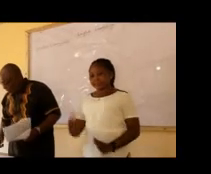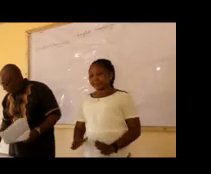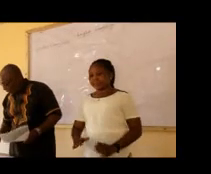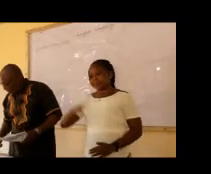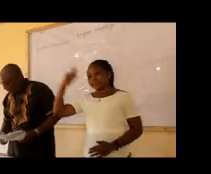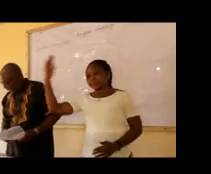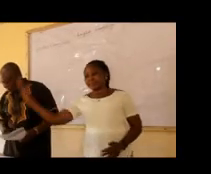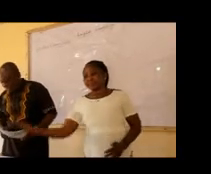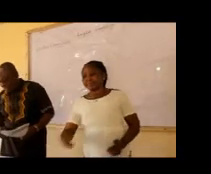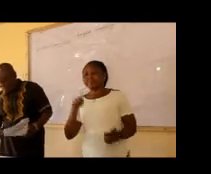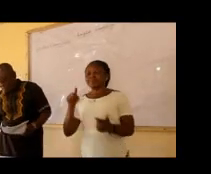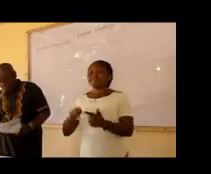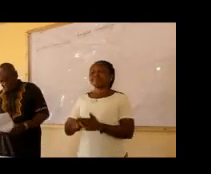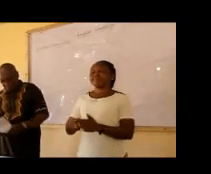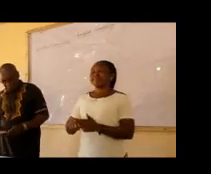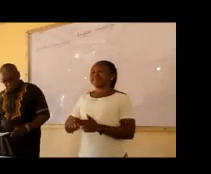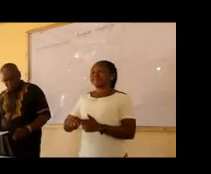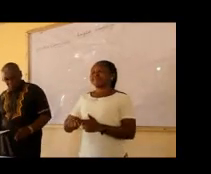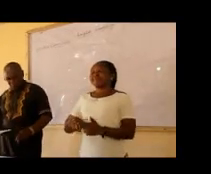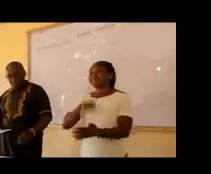Welcome to this segment